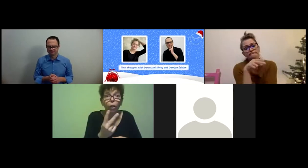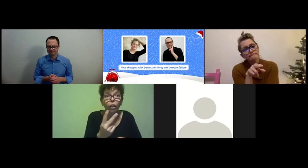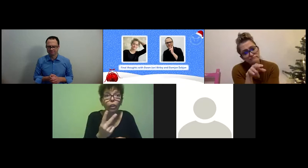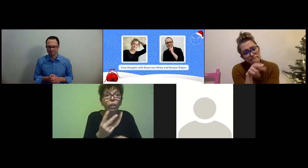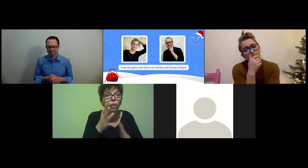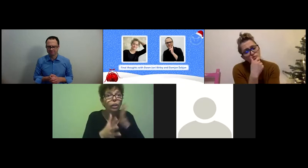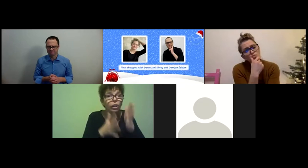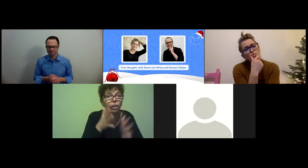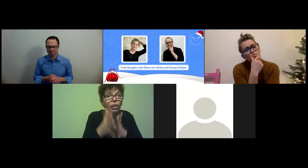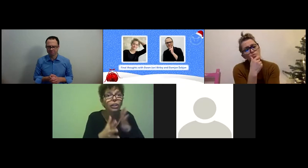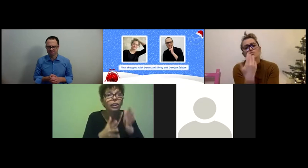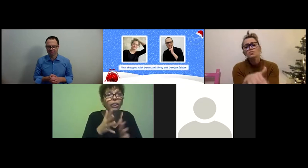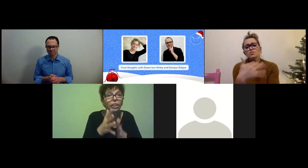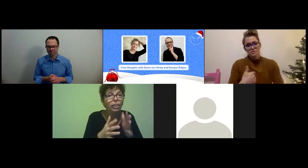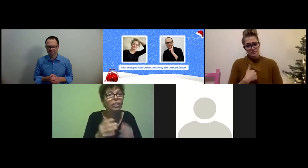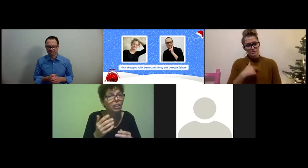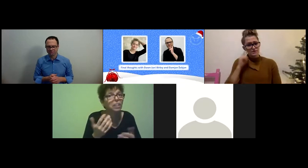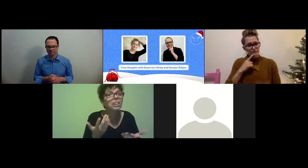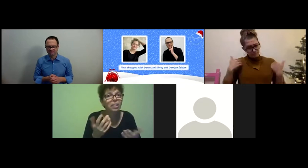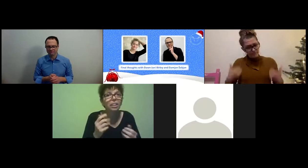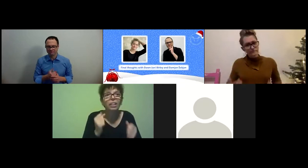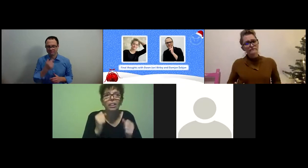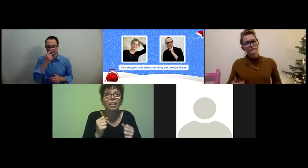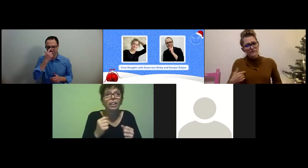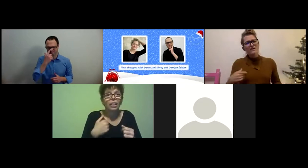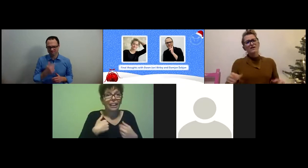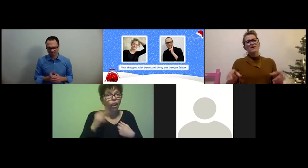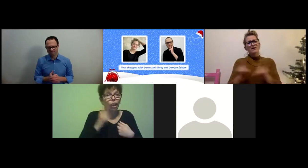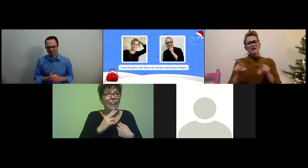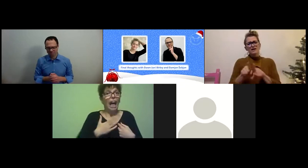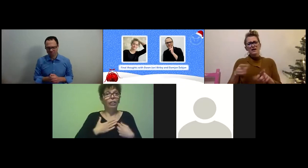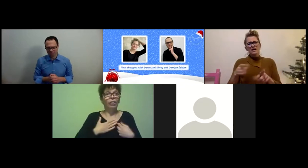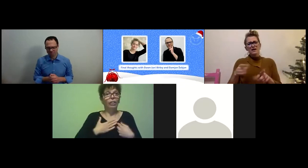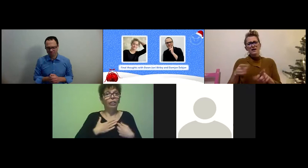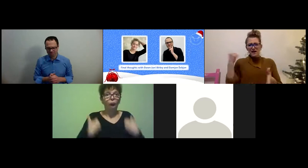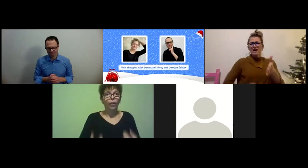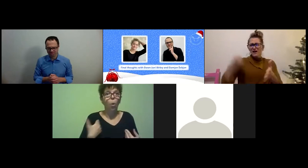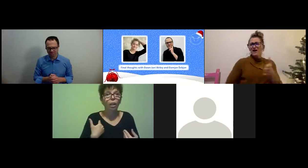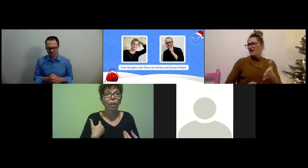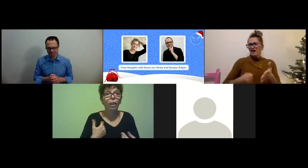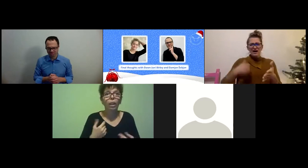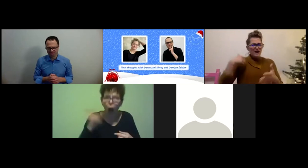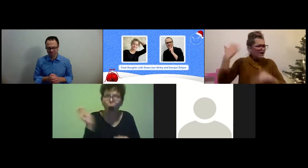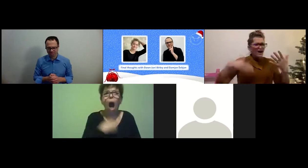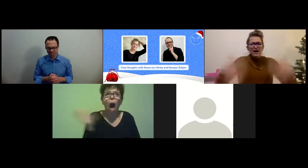and now I saw Miha, and what he was sharing, as a deaf person,